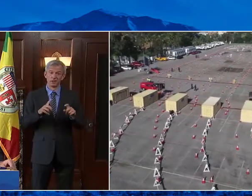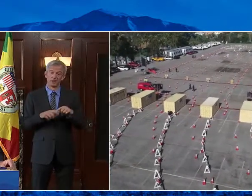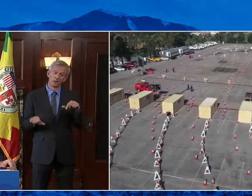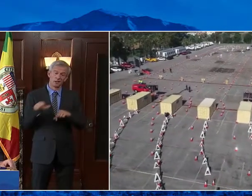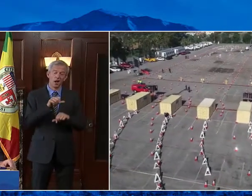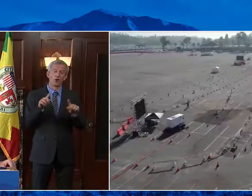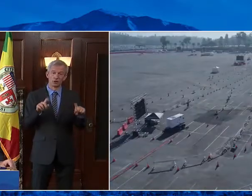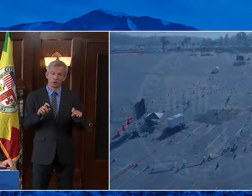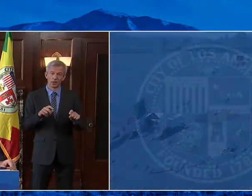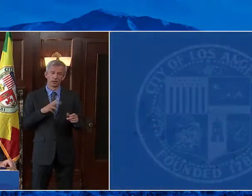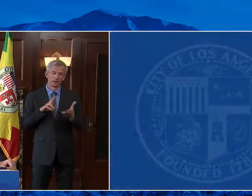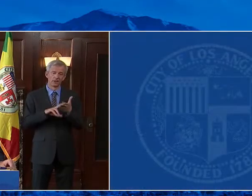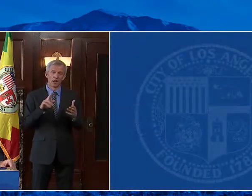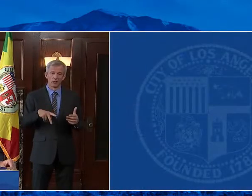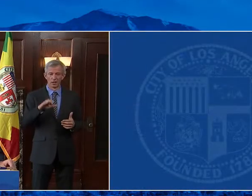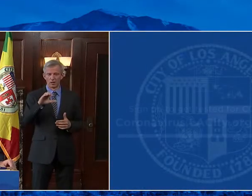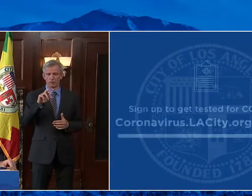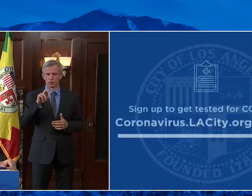sign up at